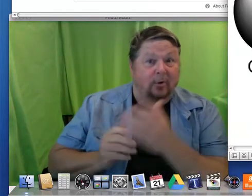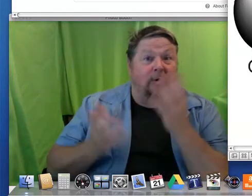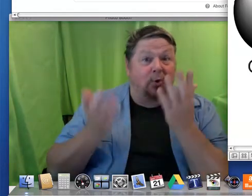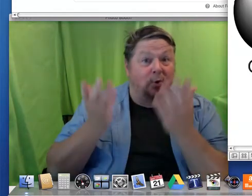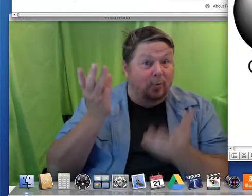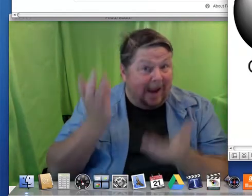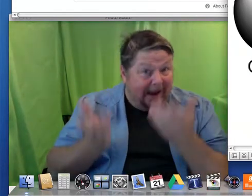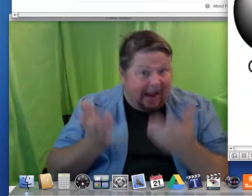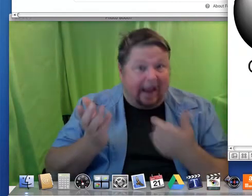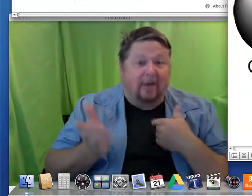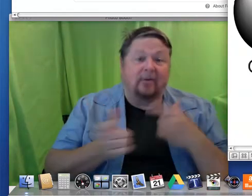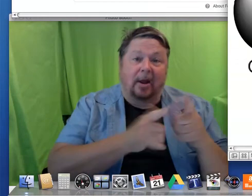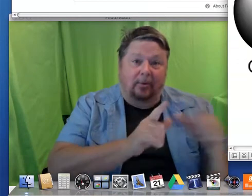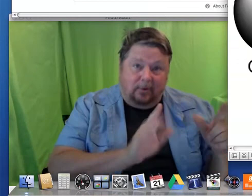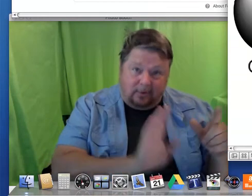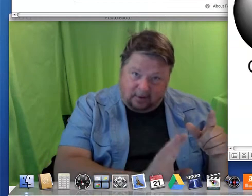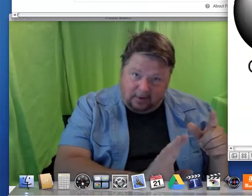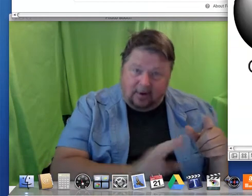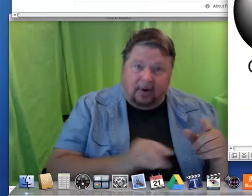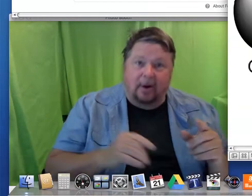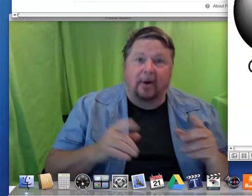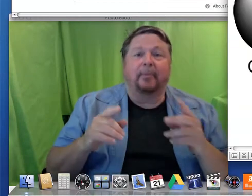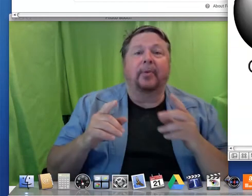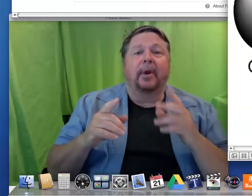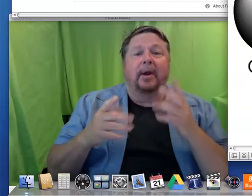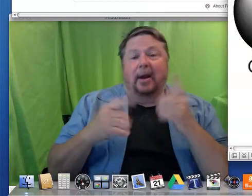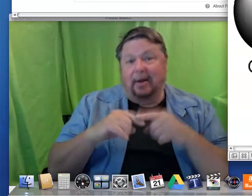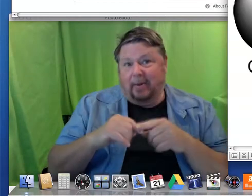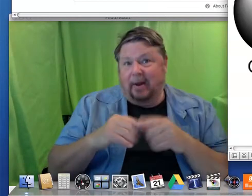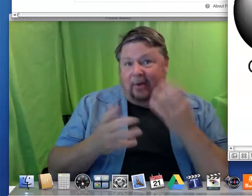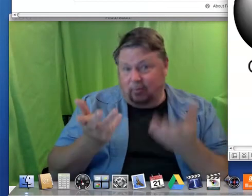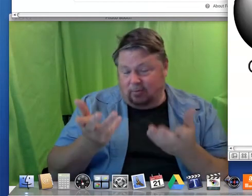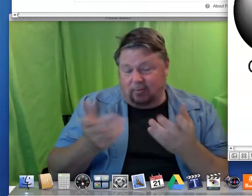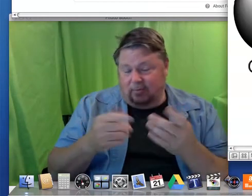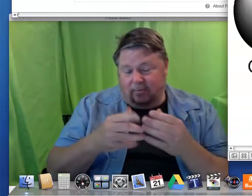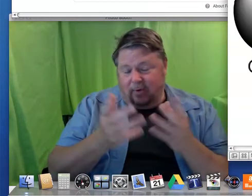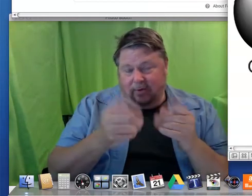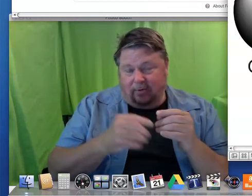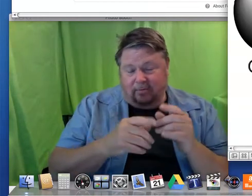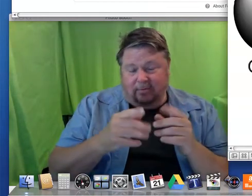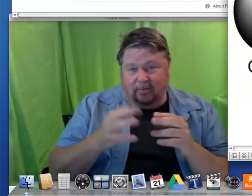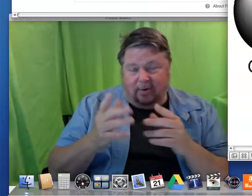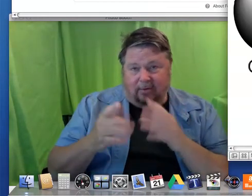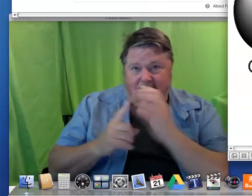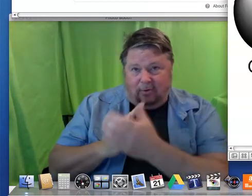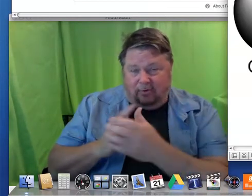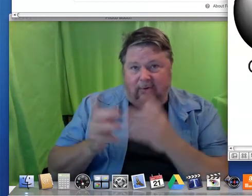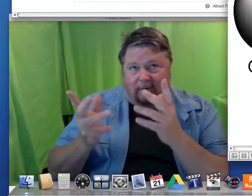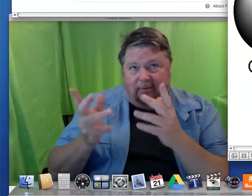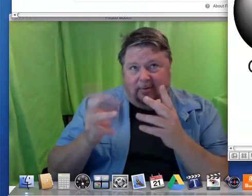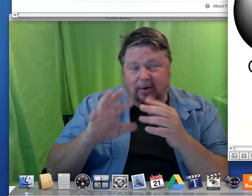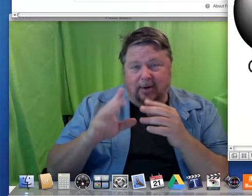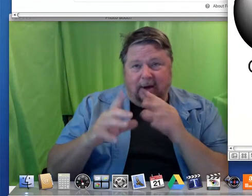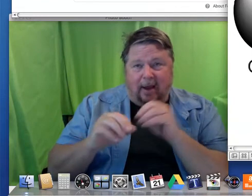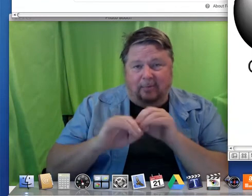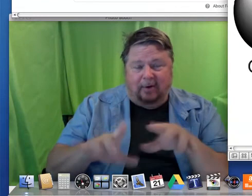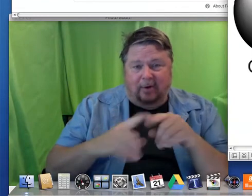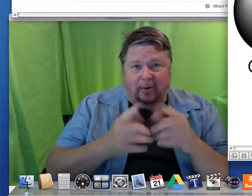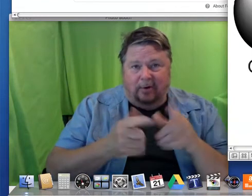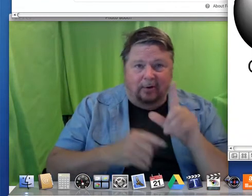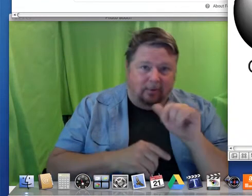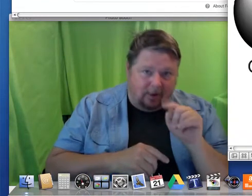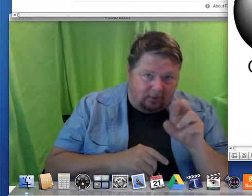culture, you may have language. And it depends on whether the cultural aspects